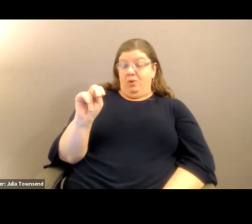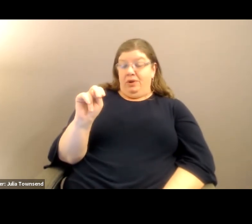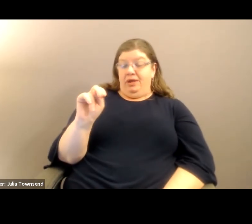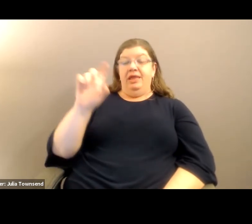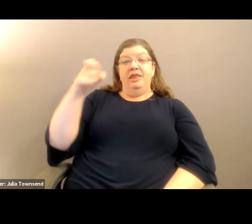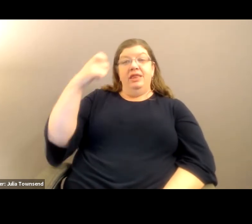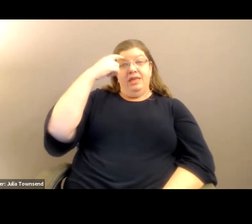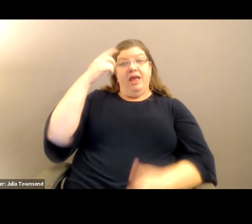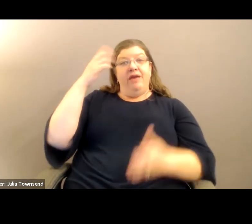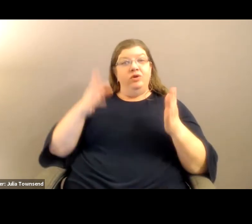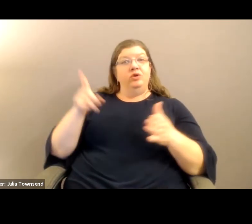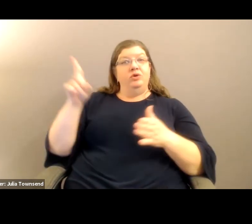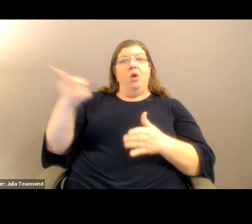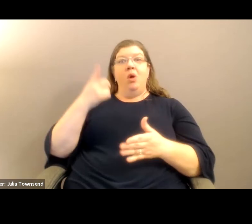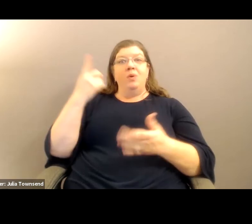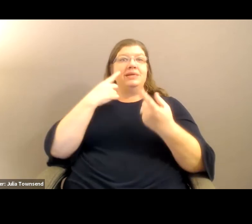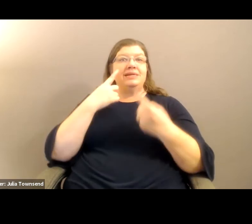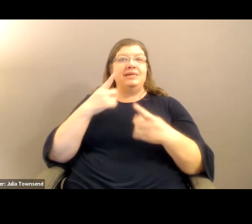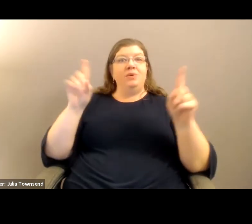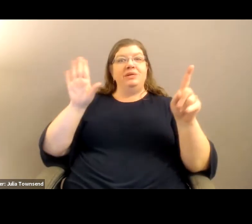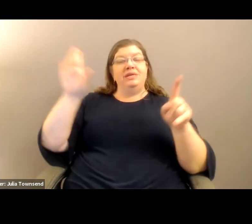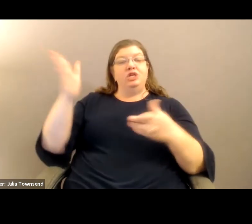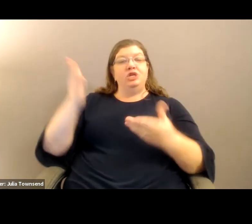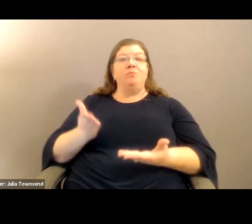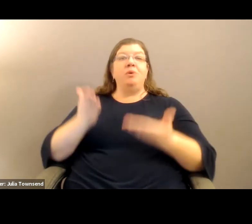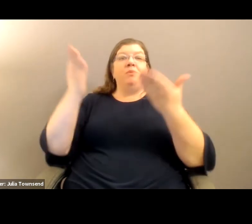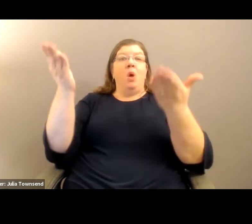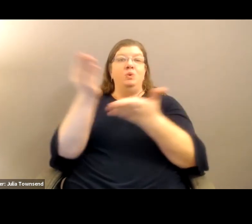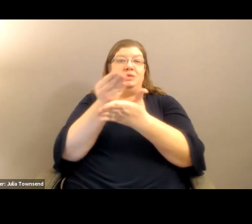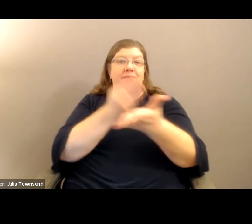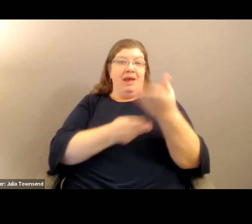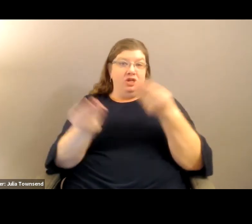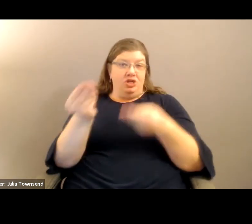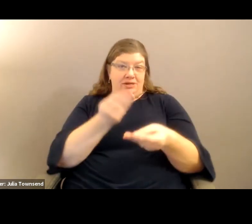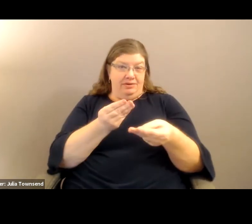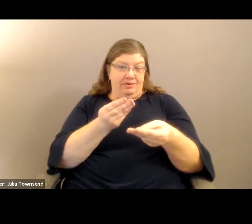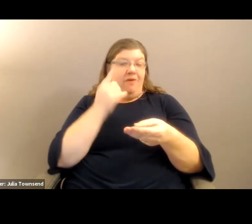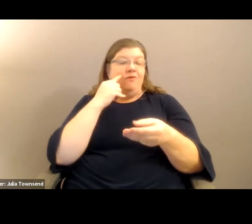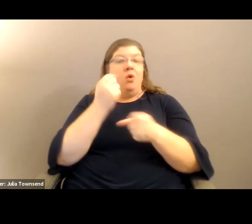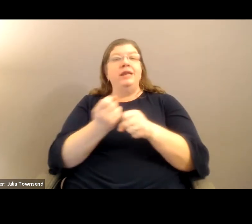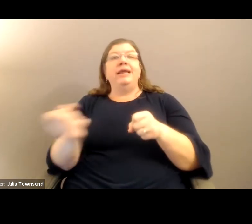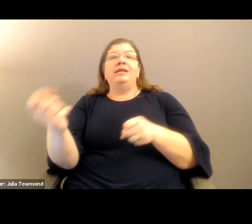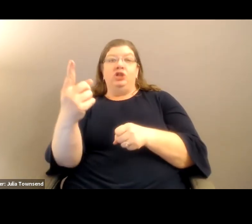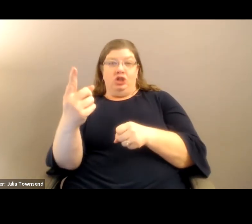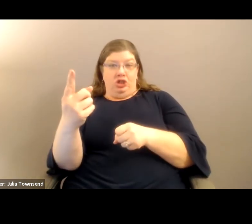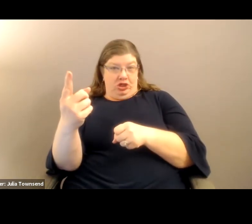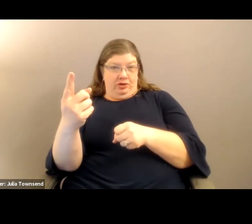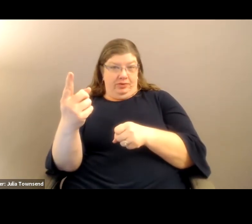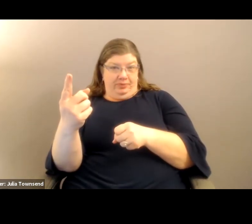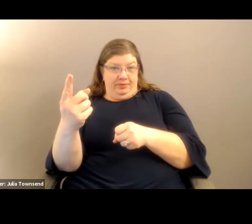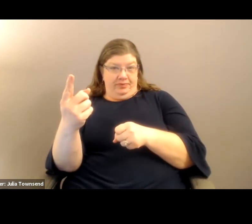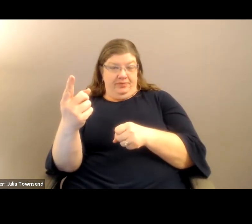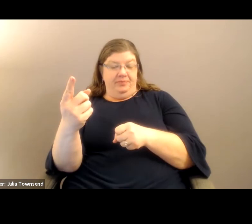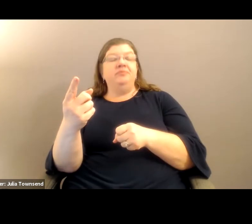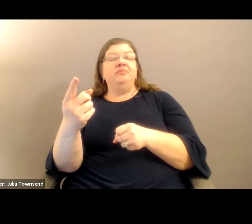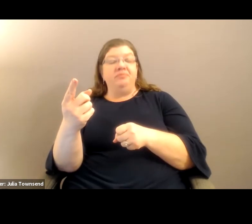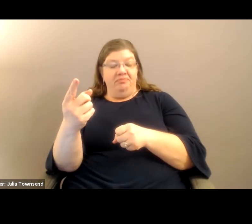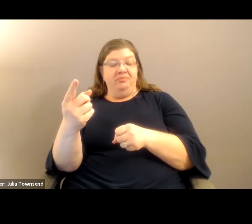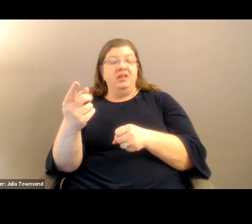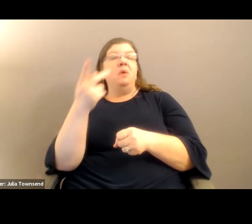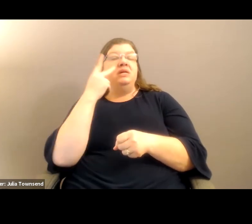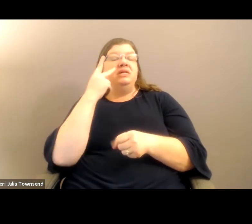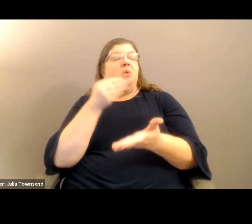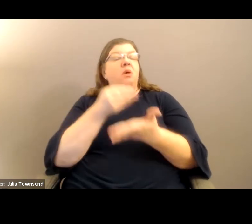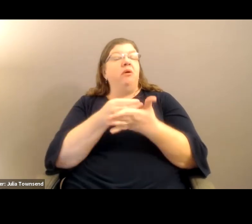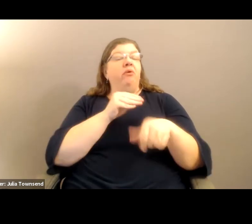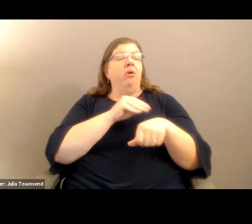governor always announces his proposed budget for the next year. And we see what the fiscal